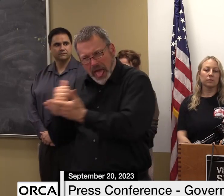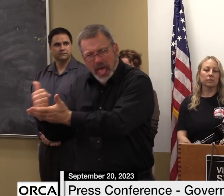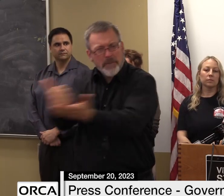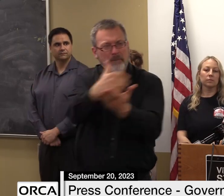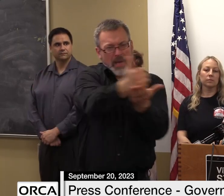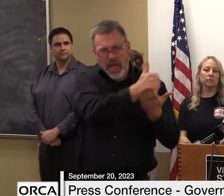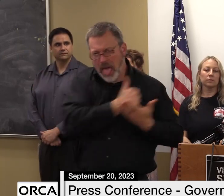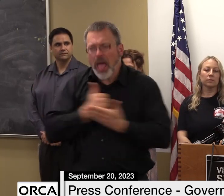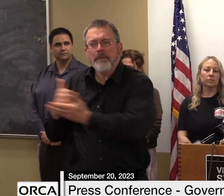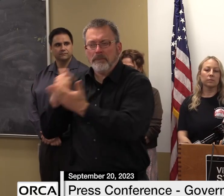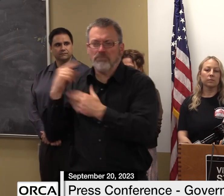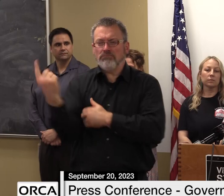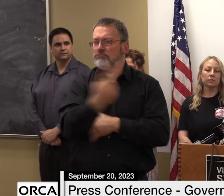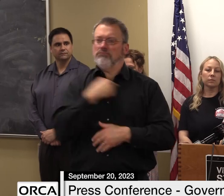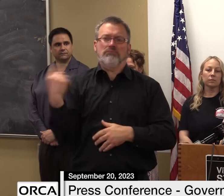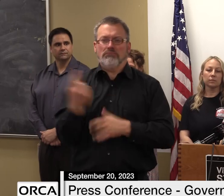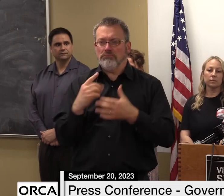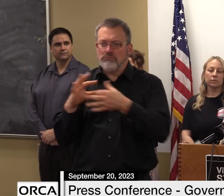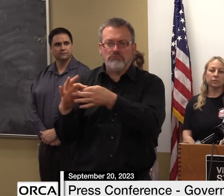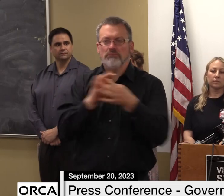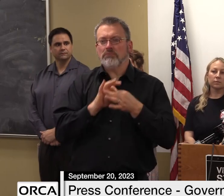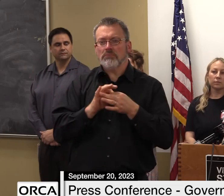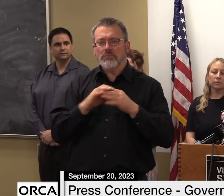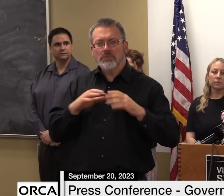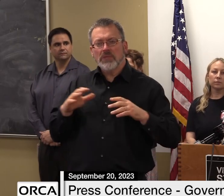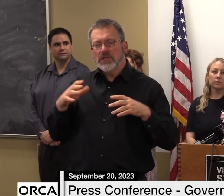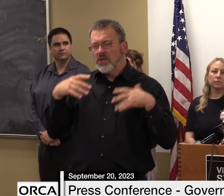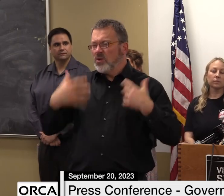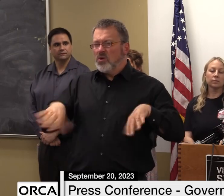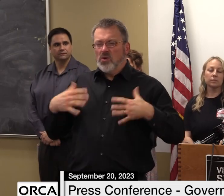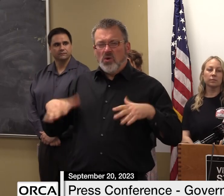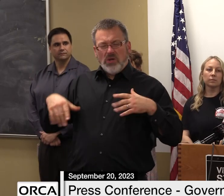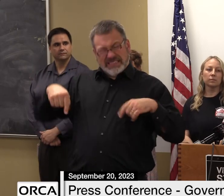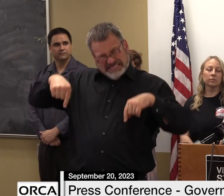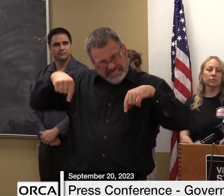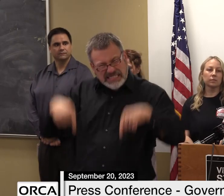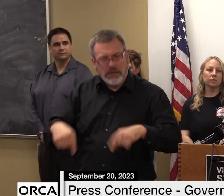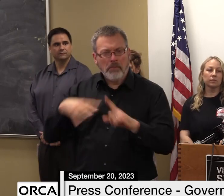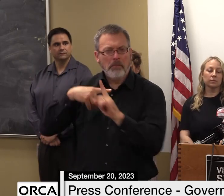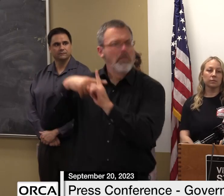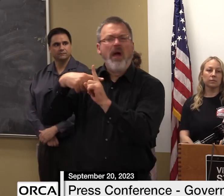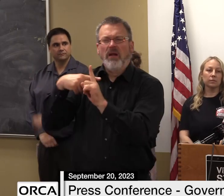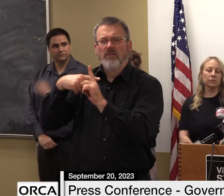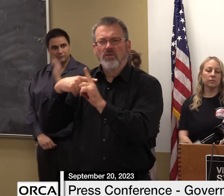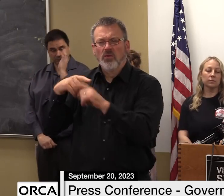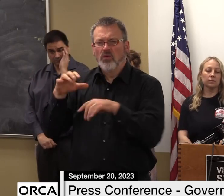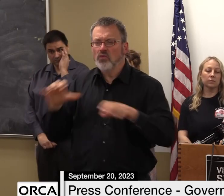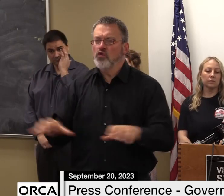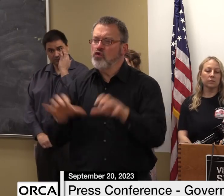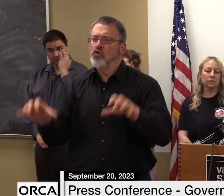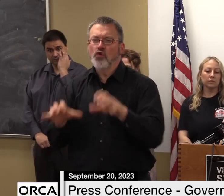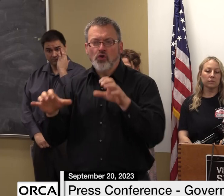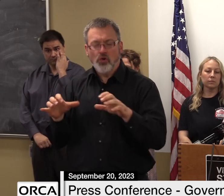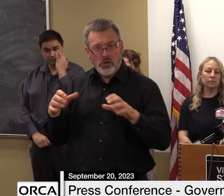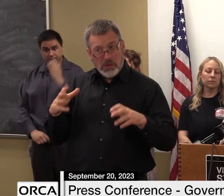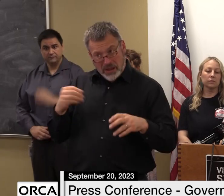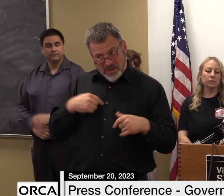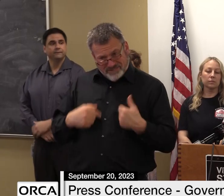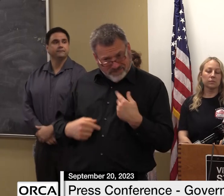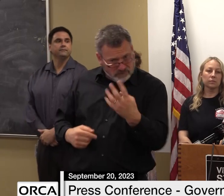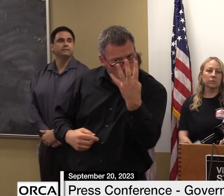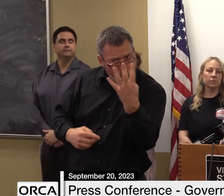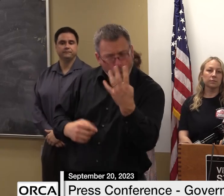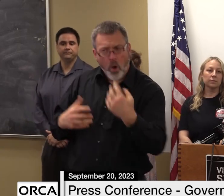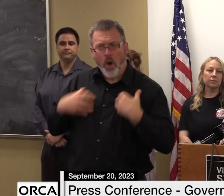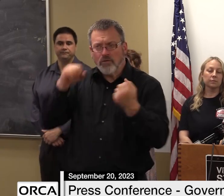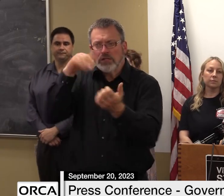know there's a ton of great work that's going on out there in our disaster recovery centers. And so I asked for just